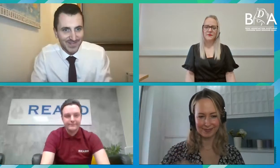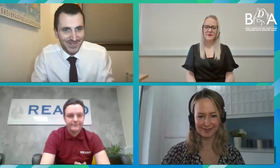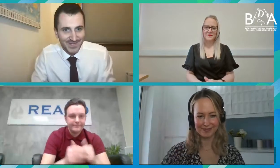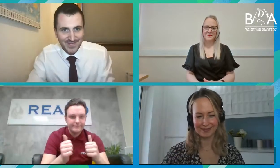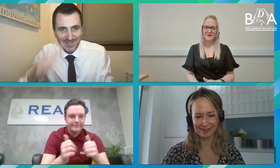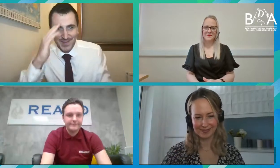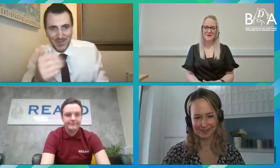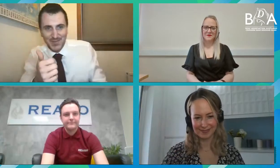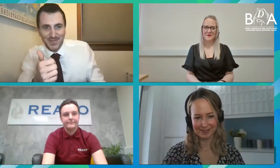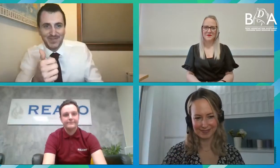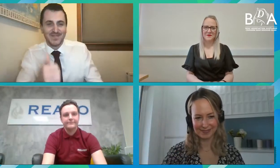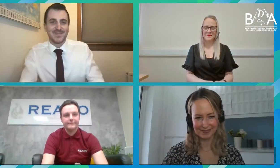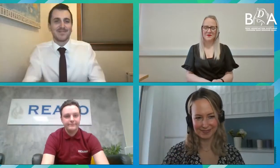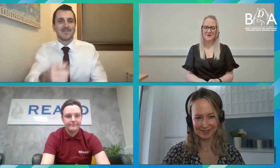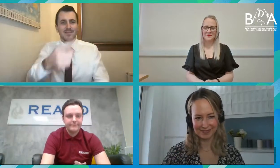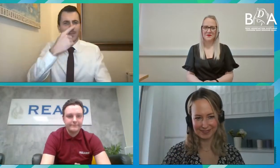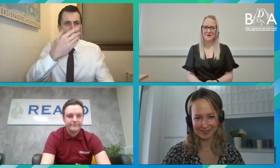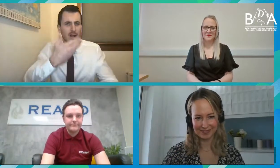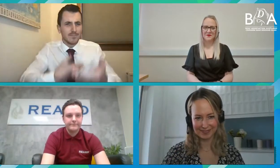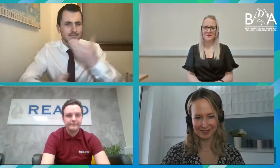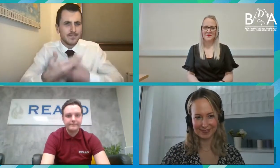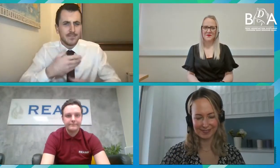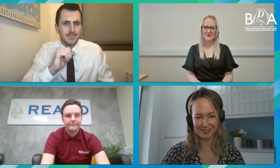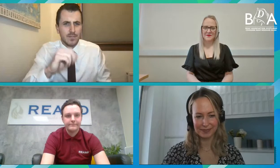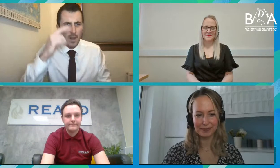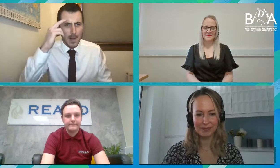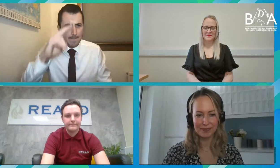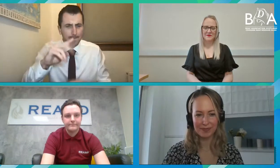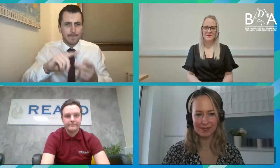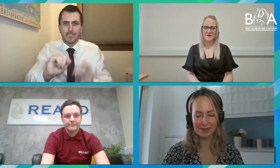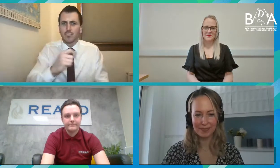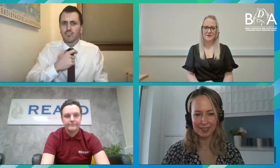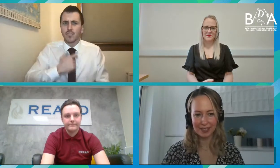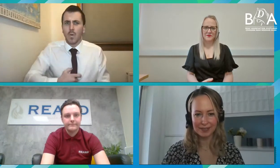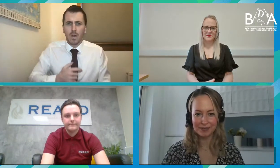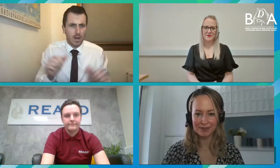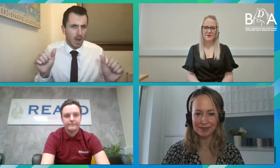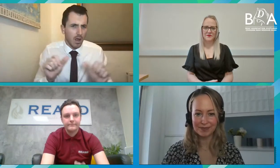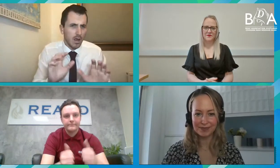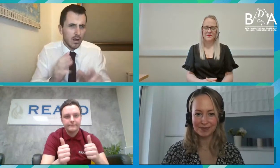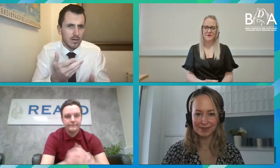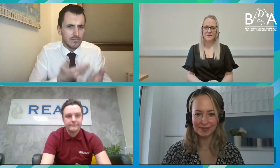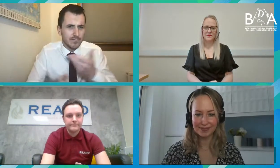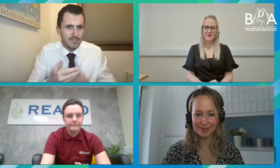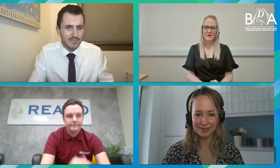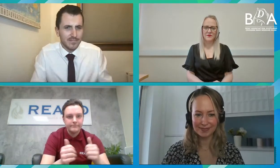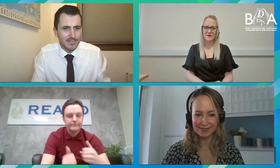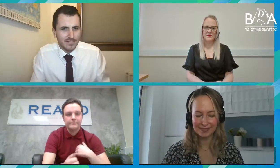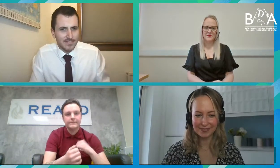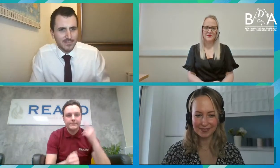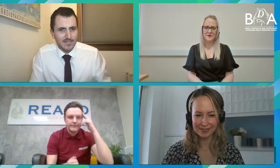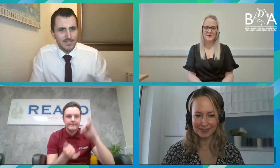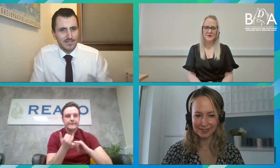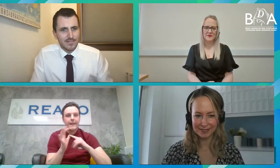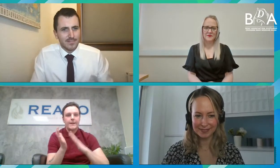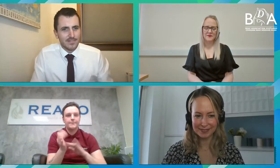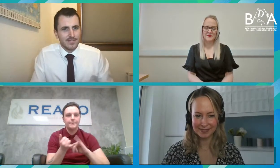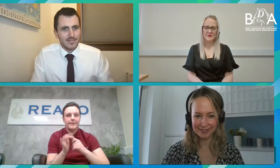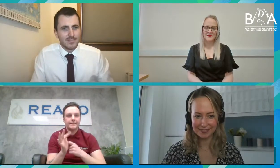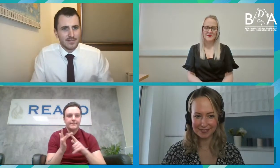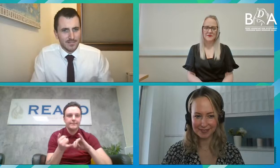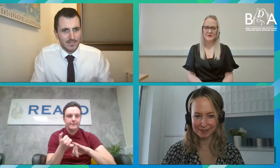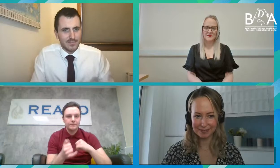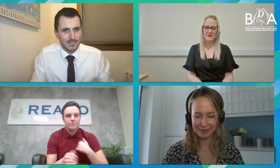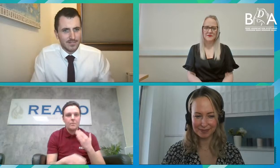Hello. Could you for the benefit of everybody, tell us your name, your job